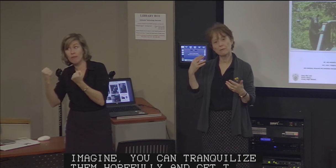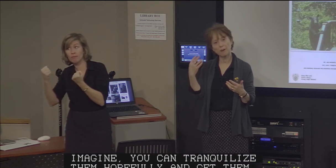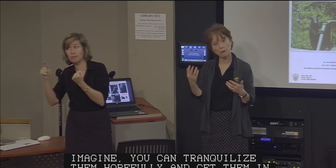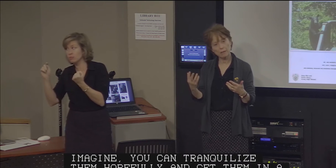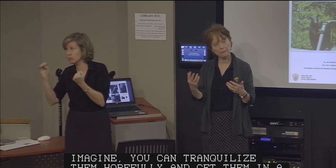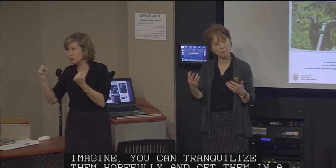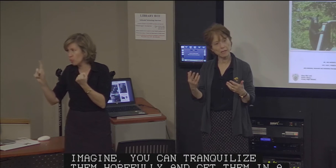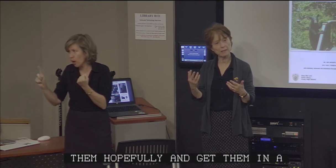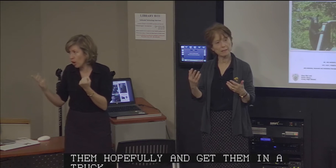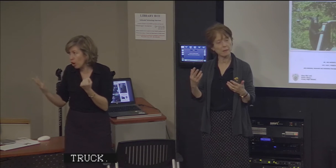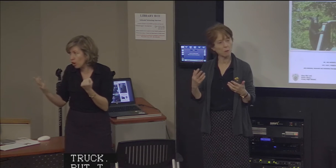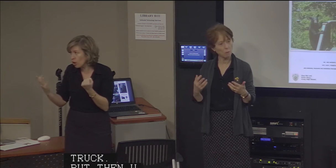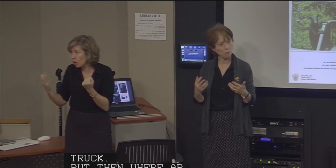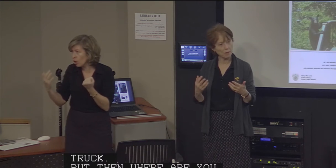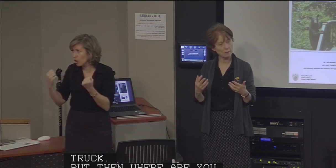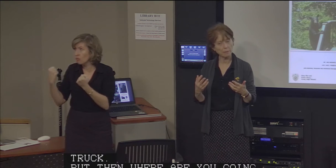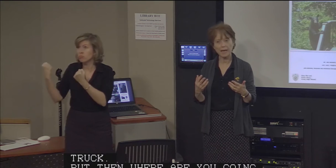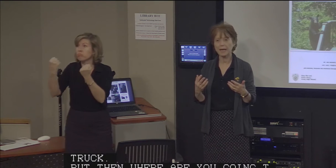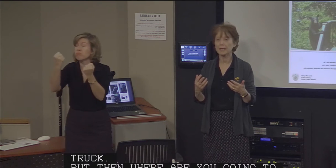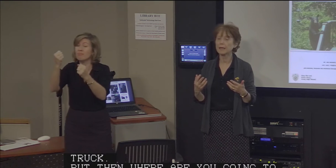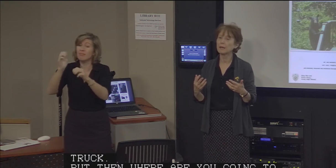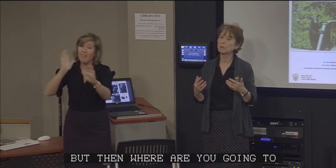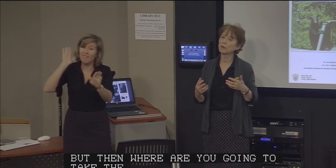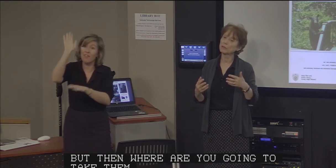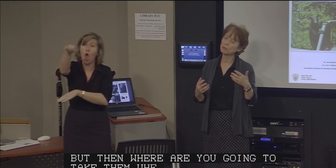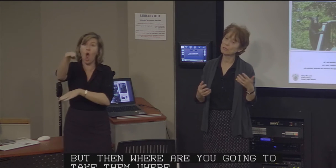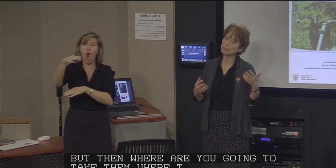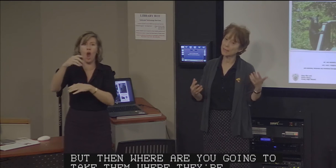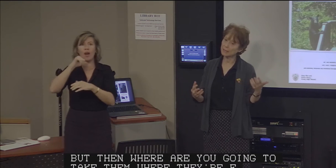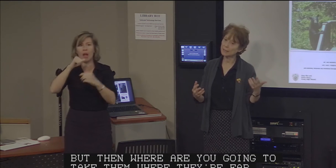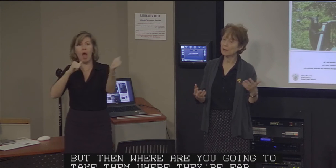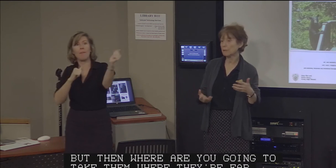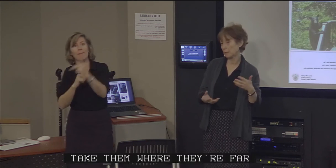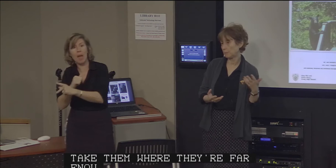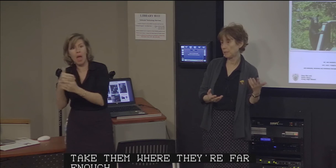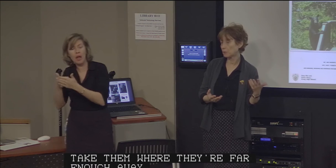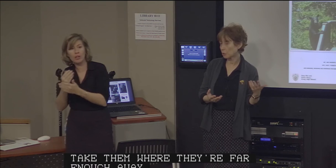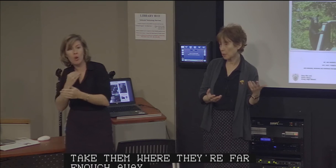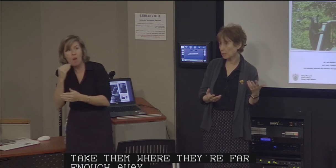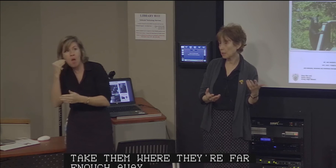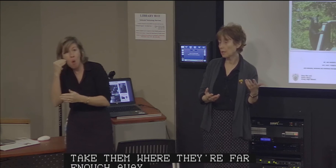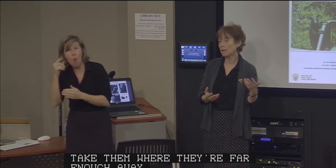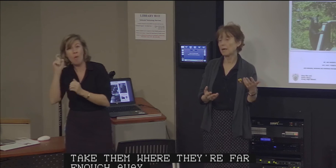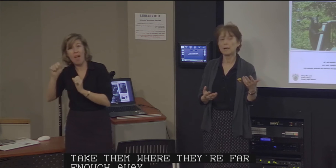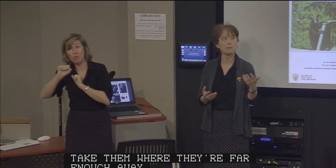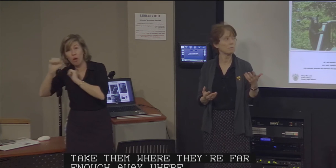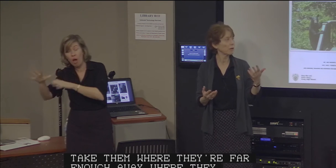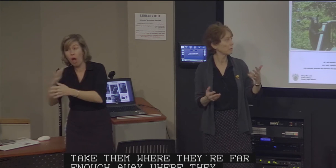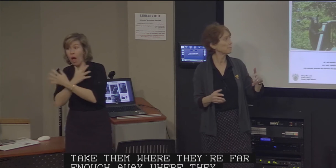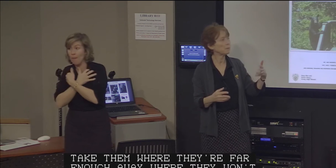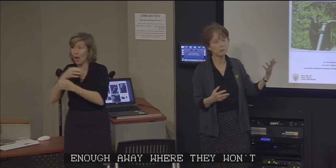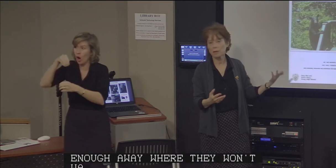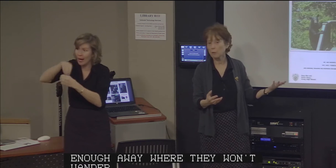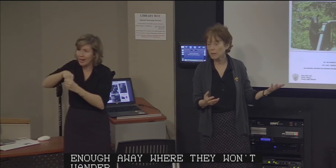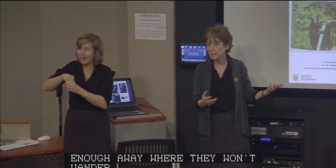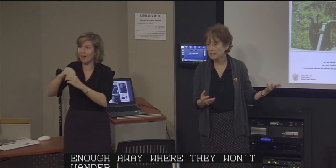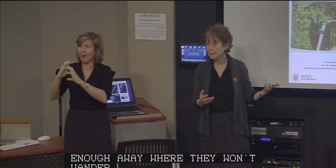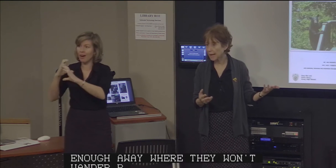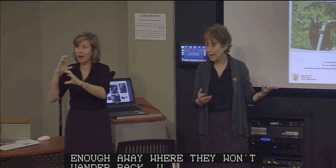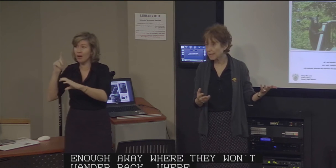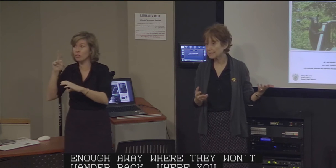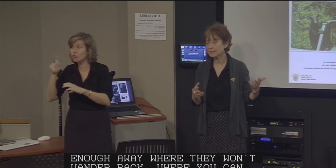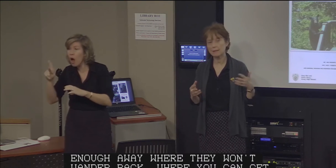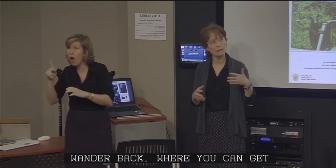they're far enough away that they won't wander back, where you can get there in a big truck, where maybe you're not